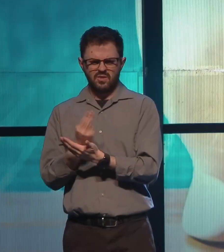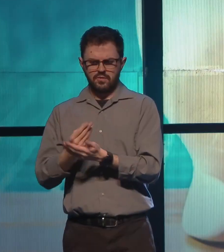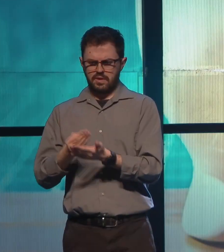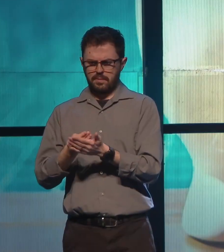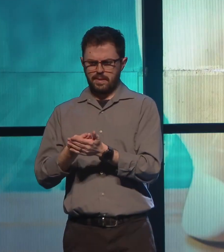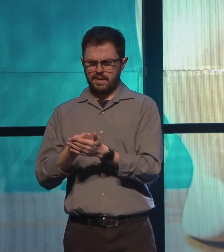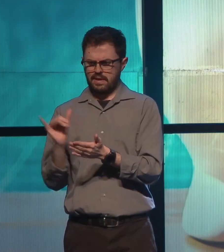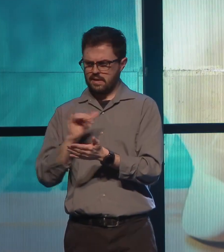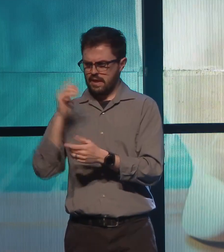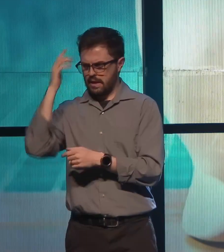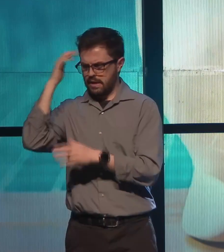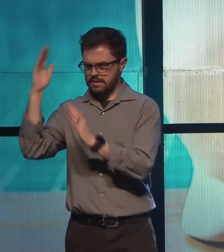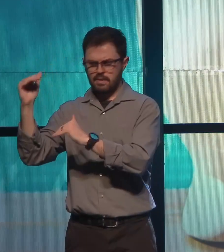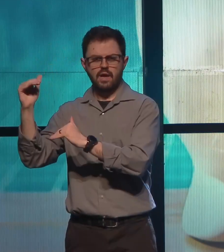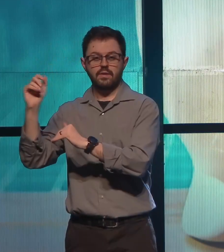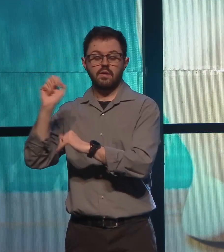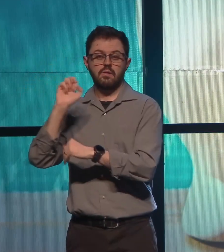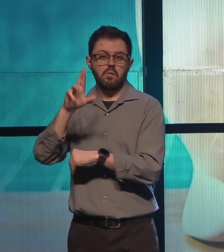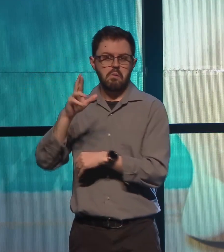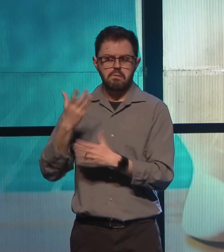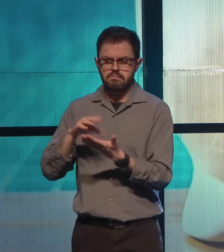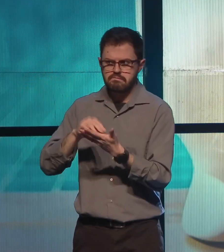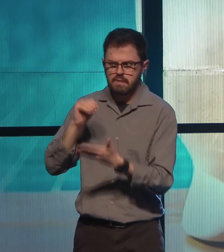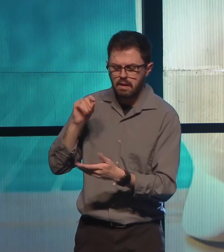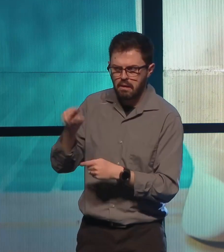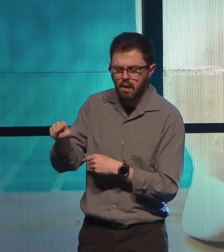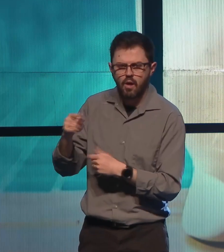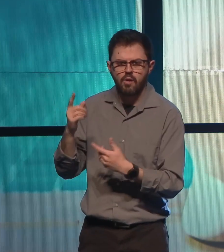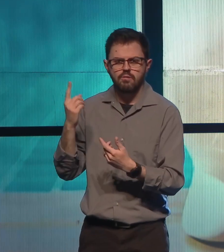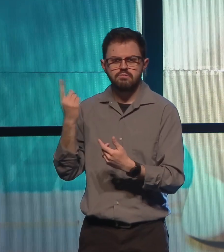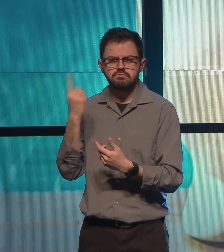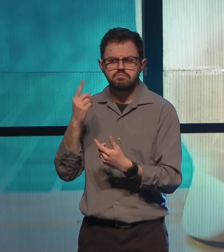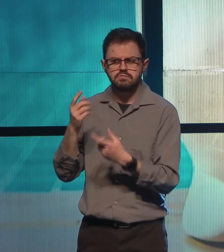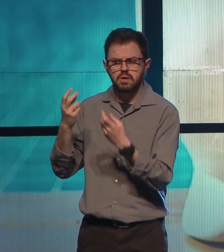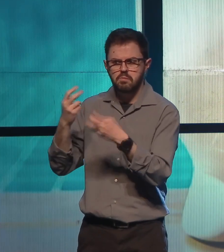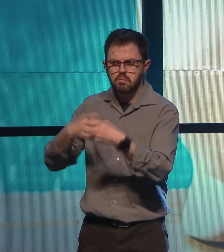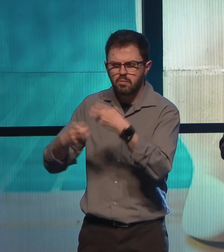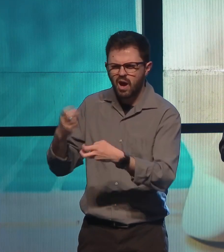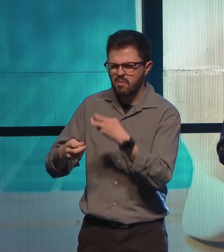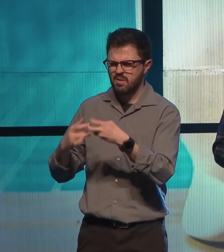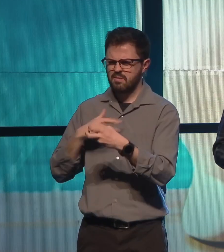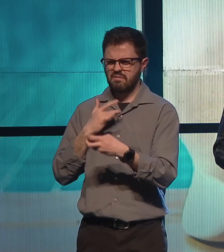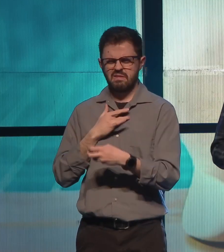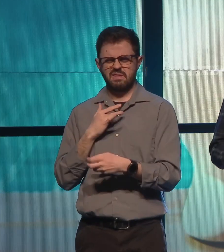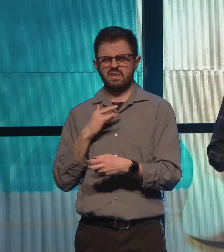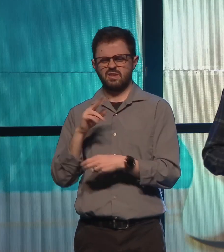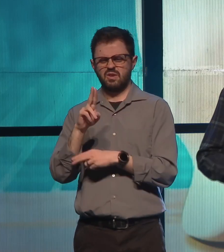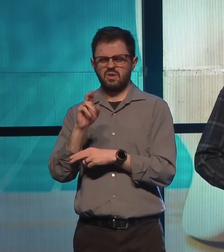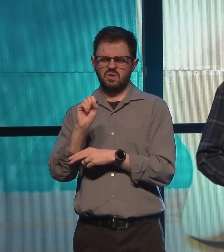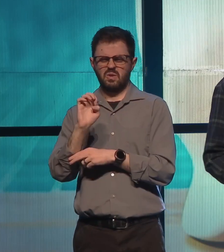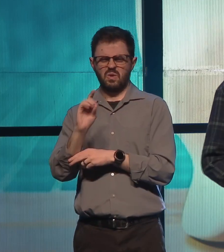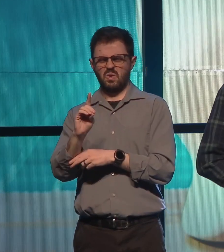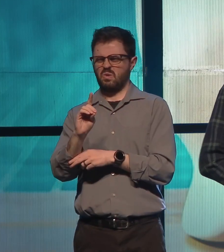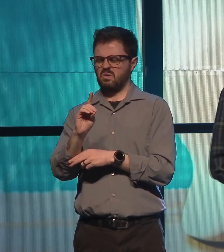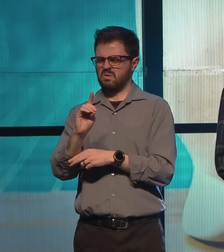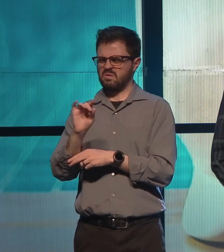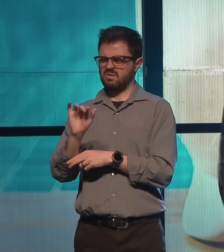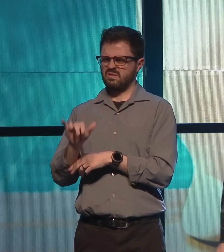you learned that there was a problem and you just felt used, right? I remember when I was a